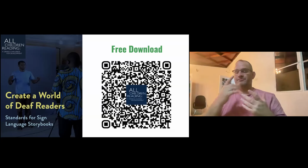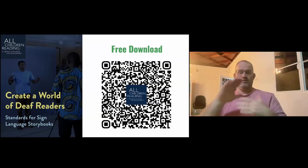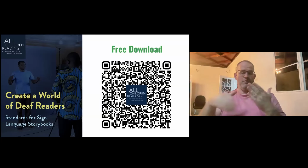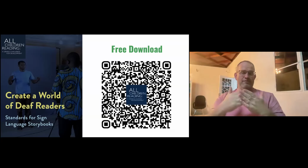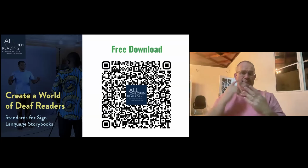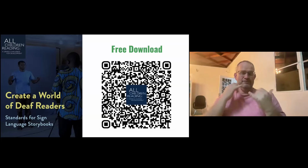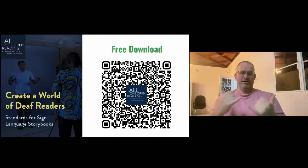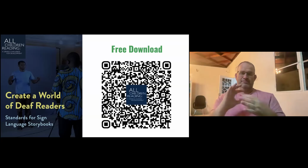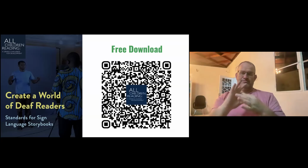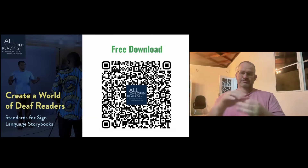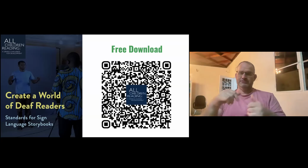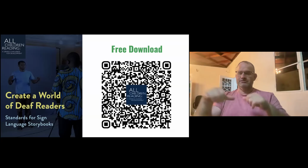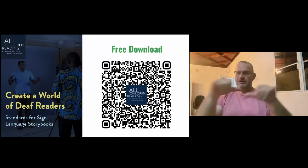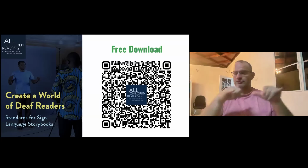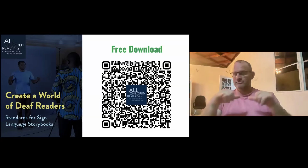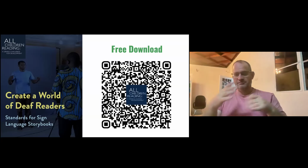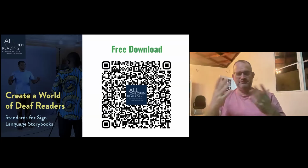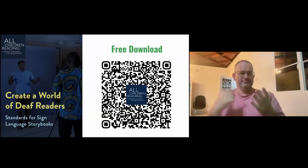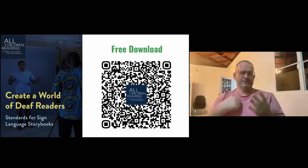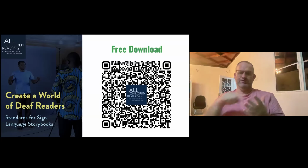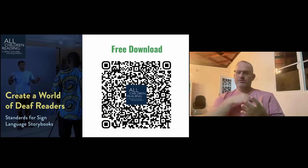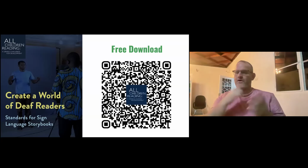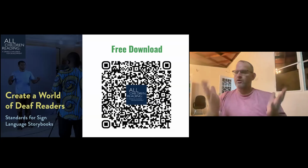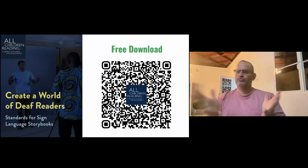in developing your own materials.